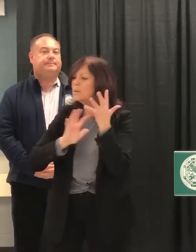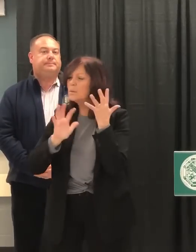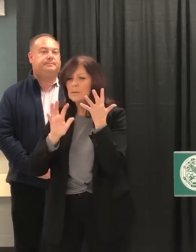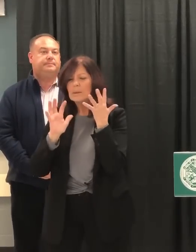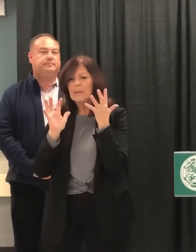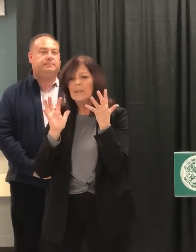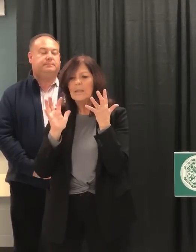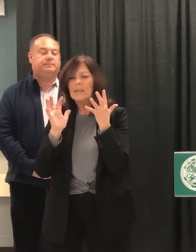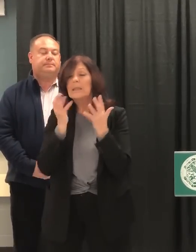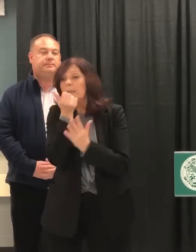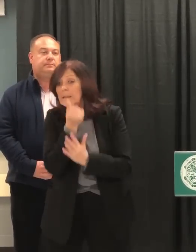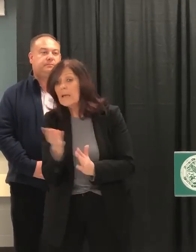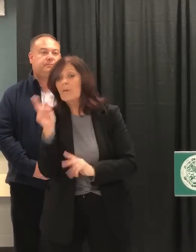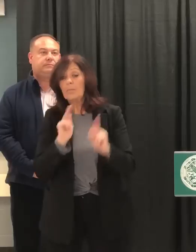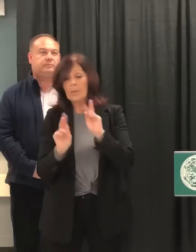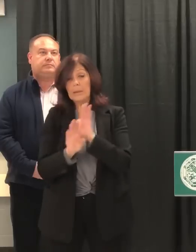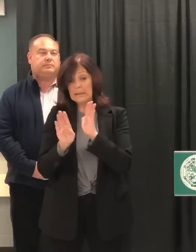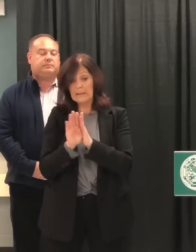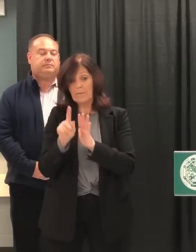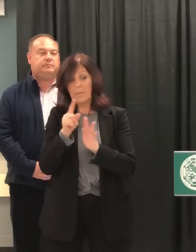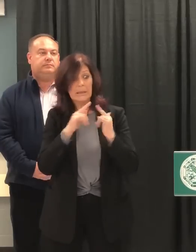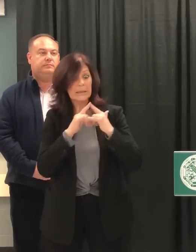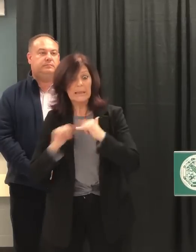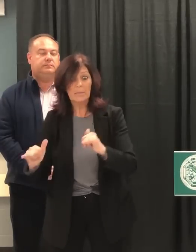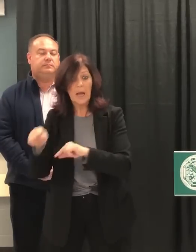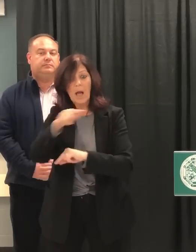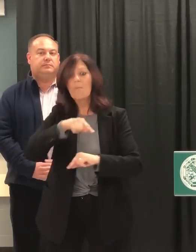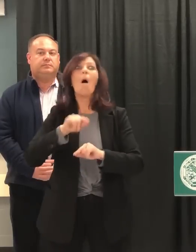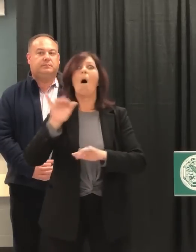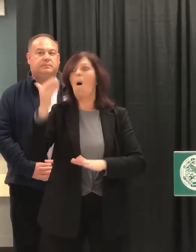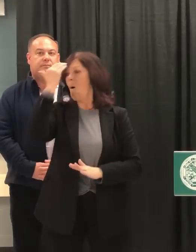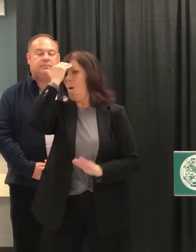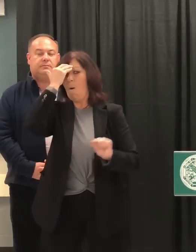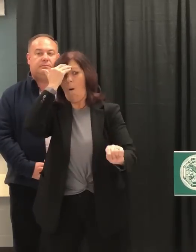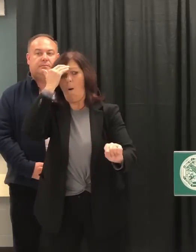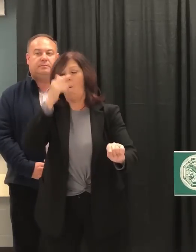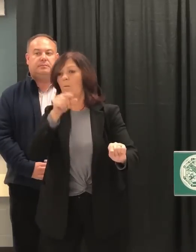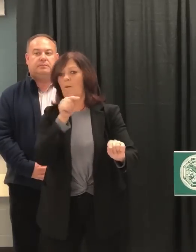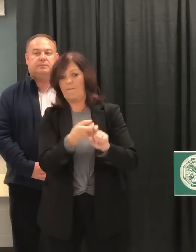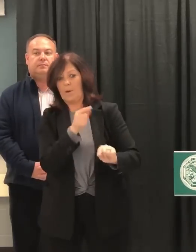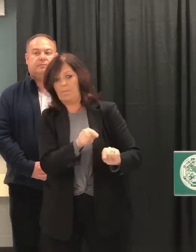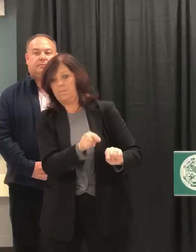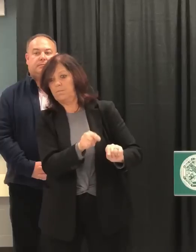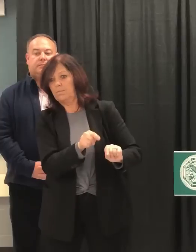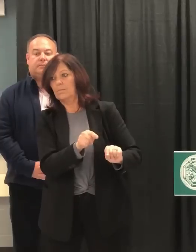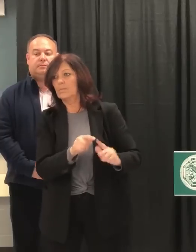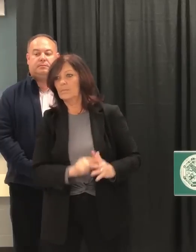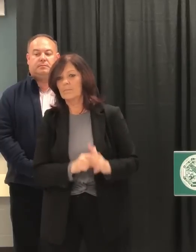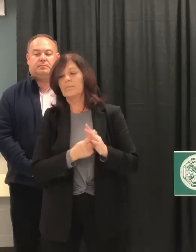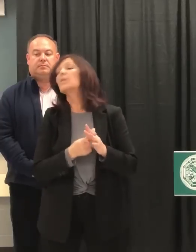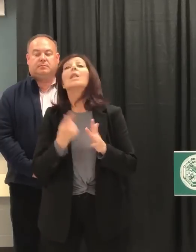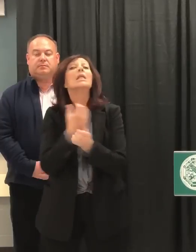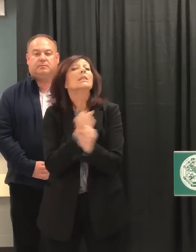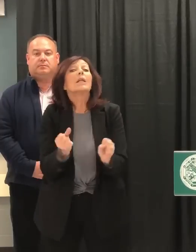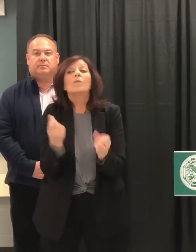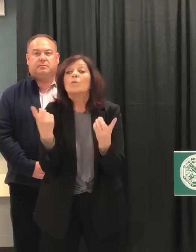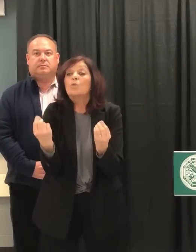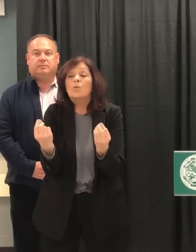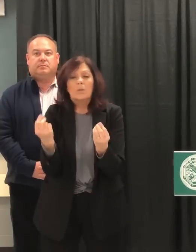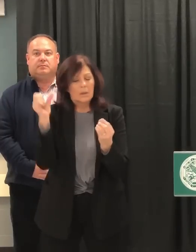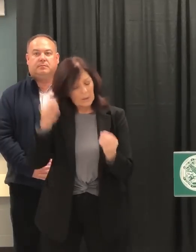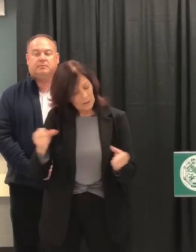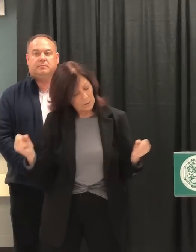and if several people develop those signs at once, that is a telltale sign of carbon monoxide poisoning starting. So the safest thing to do, even